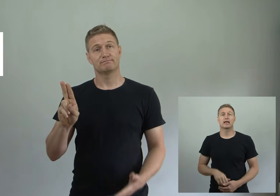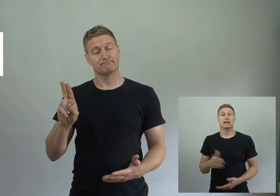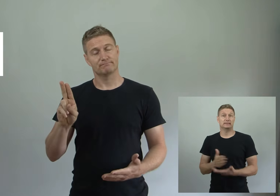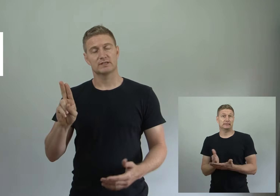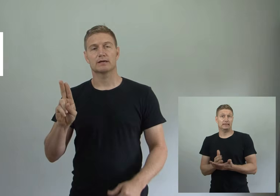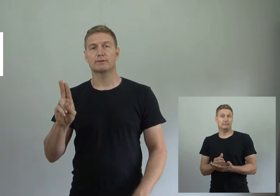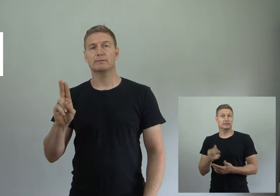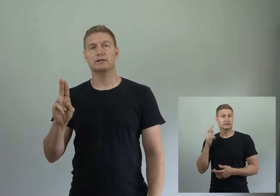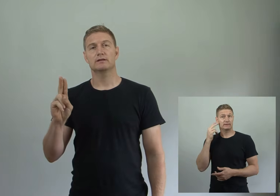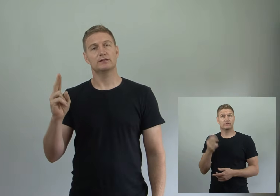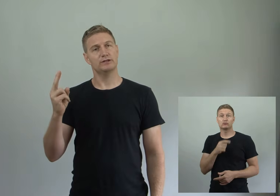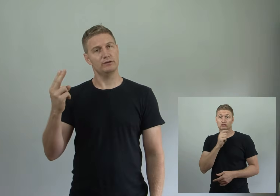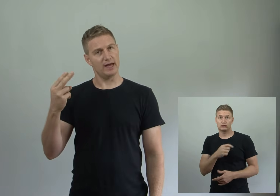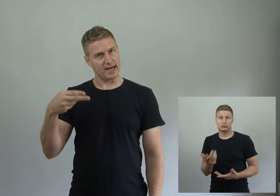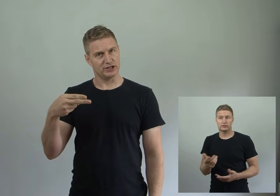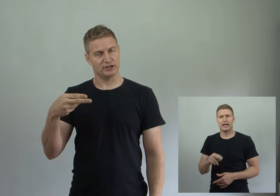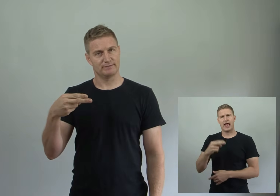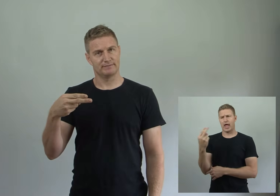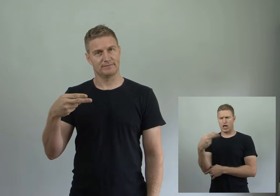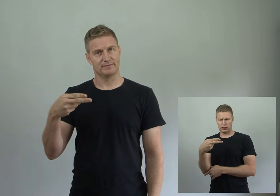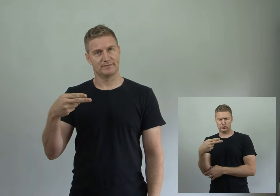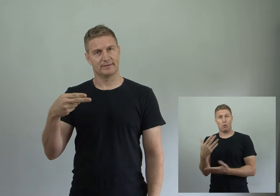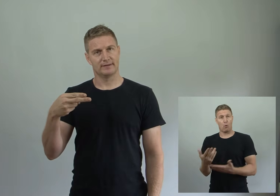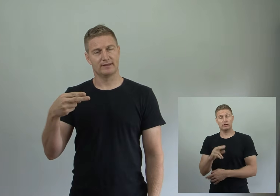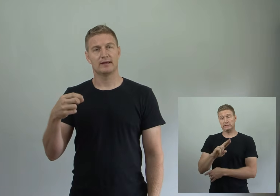H, some people do H.